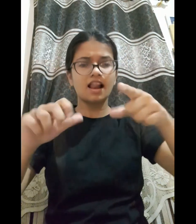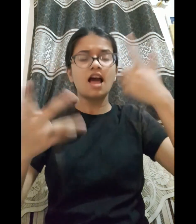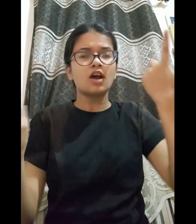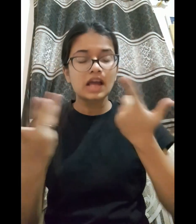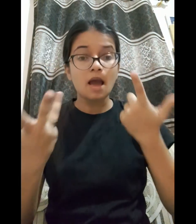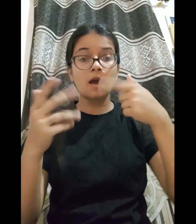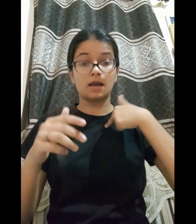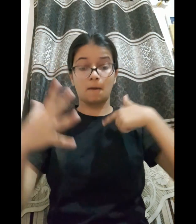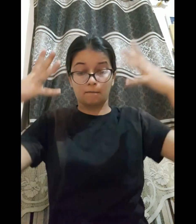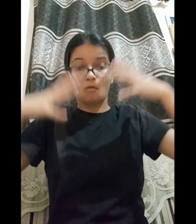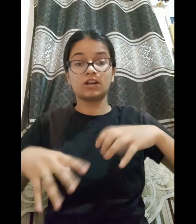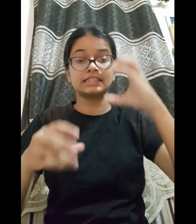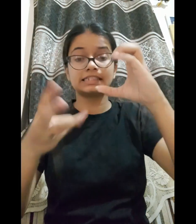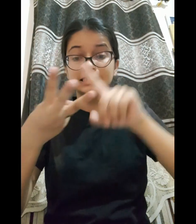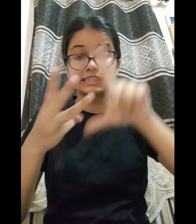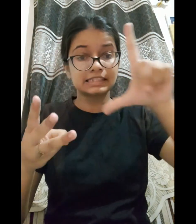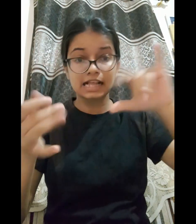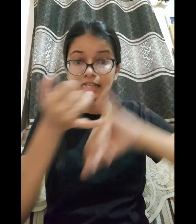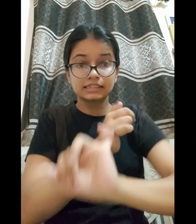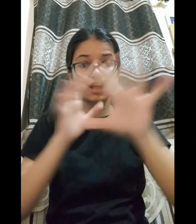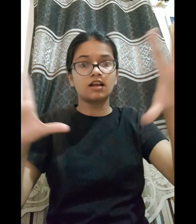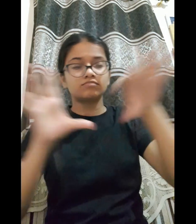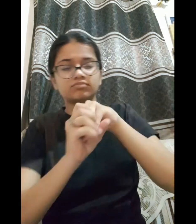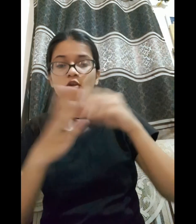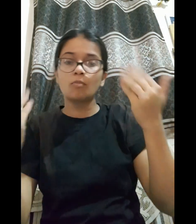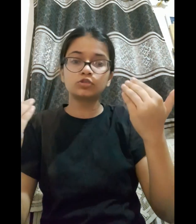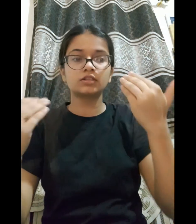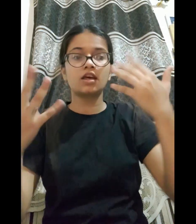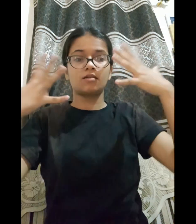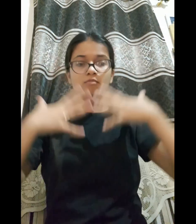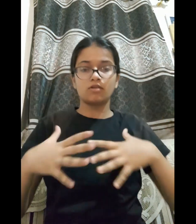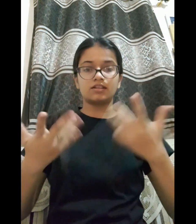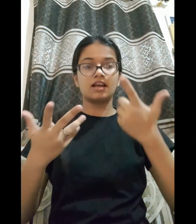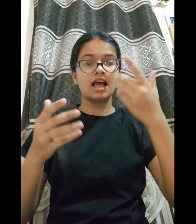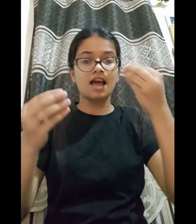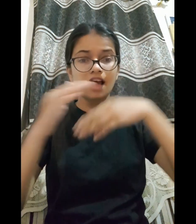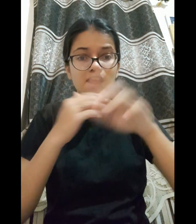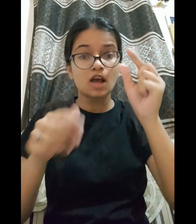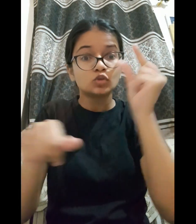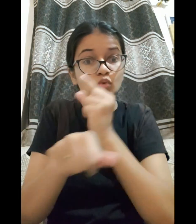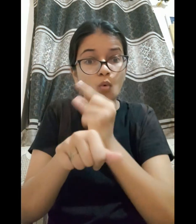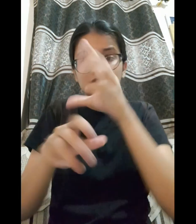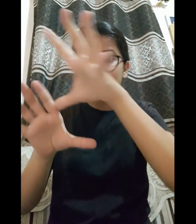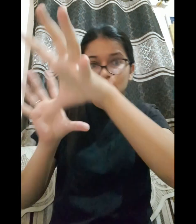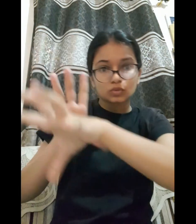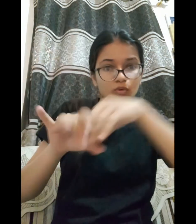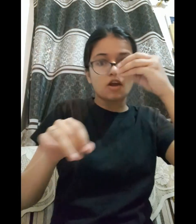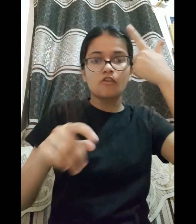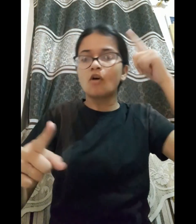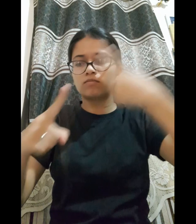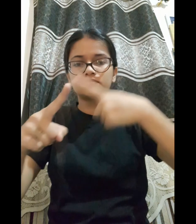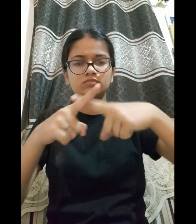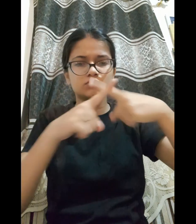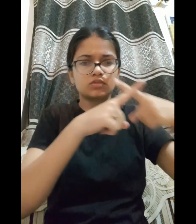it overcomes the cell metabolism to its own advantage and uses the cell to multiply and